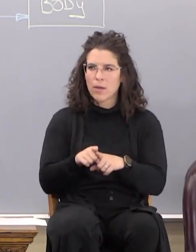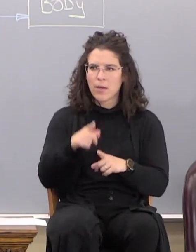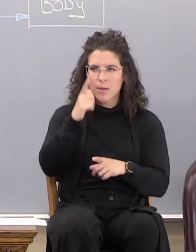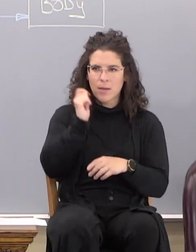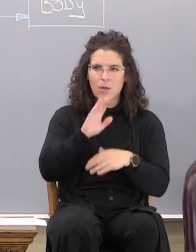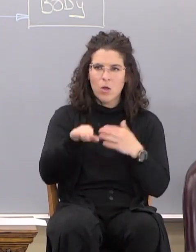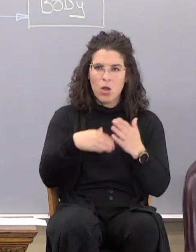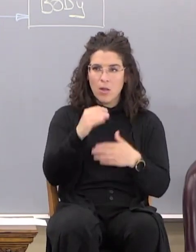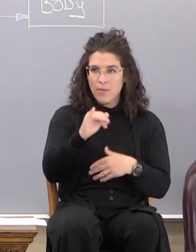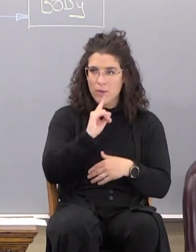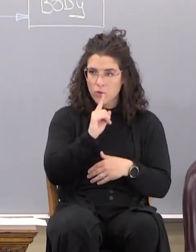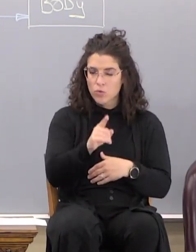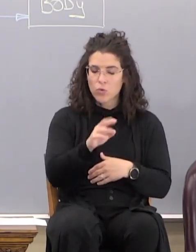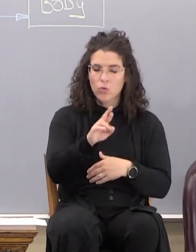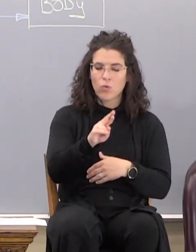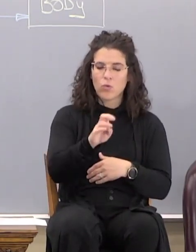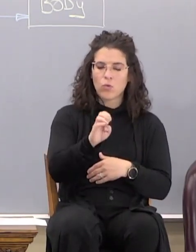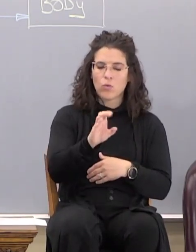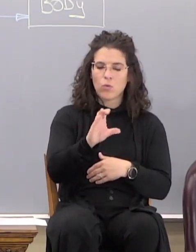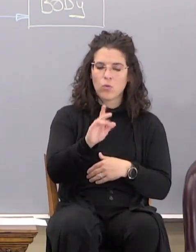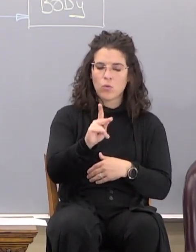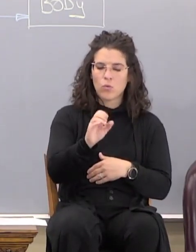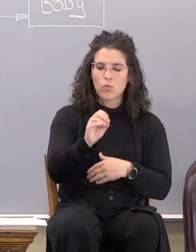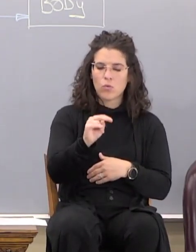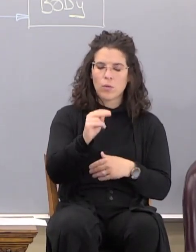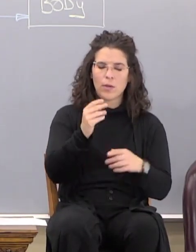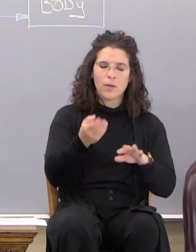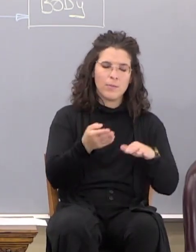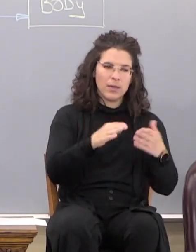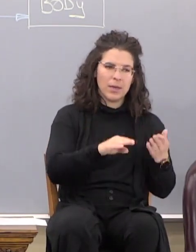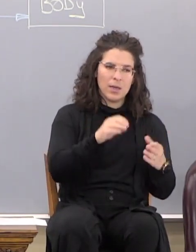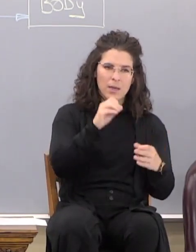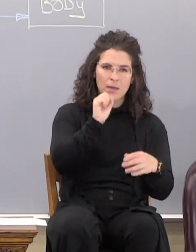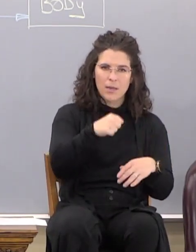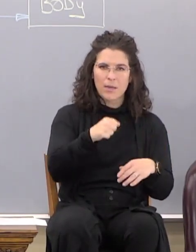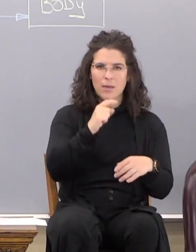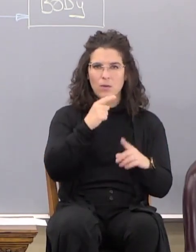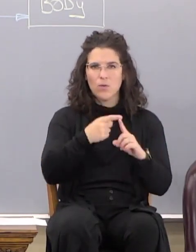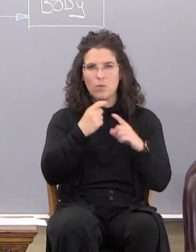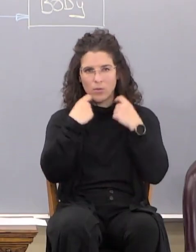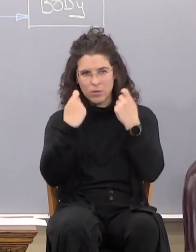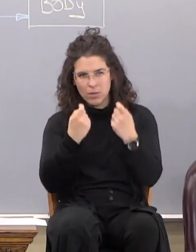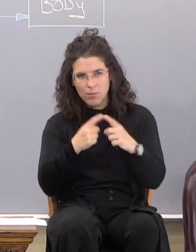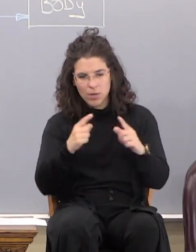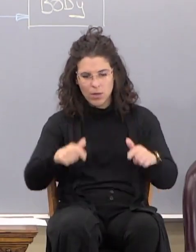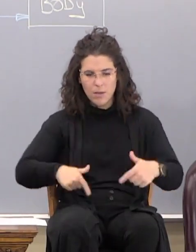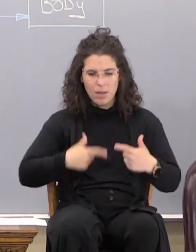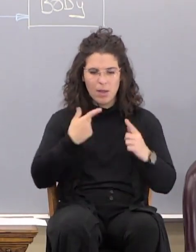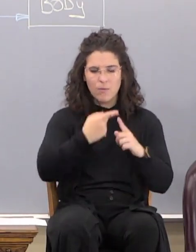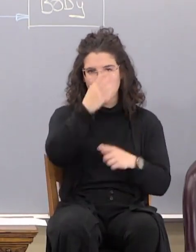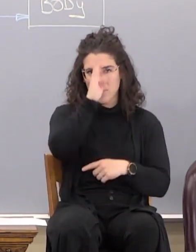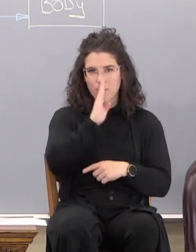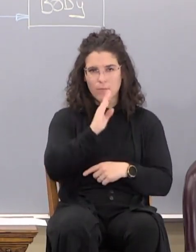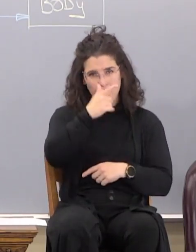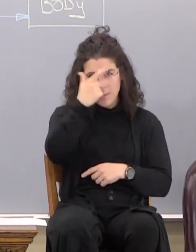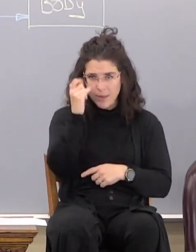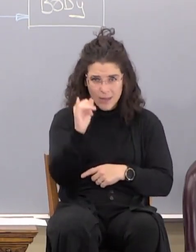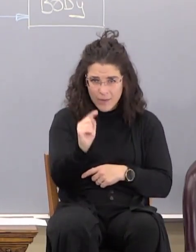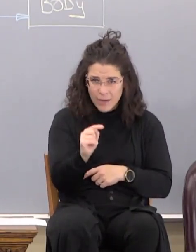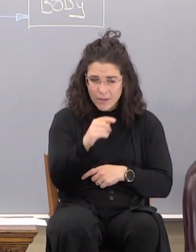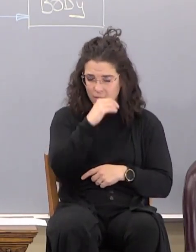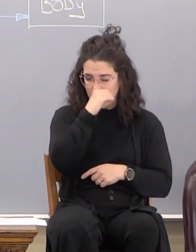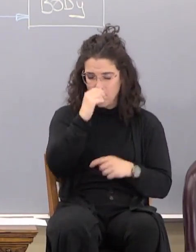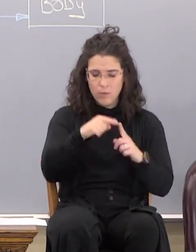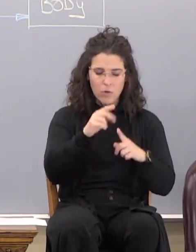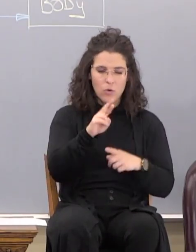all that's true, reckon yourselves to be dead indeed unto sin, but alive unto God. In other words, believe it.